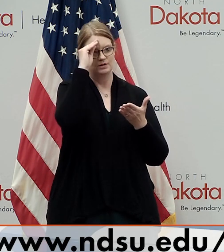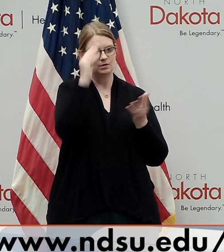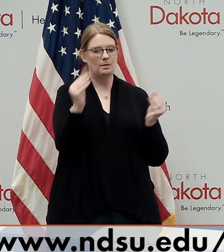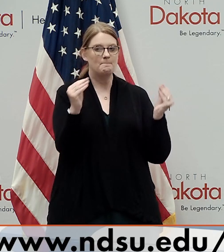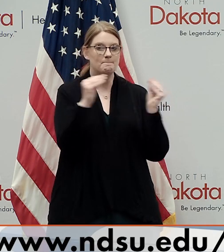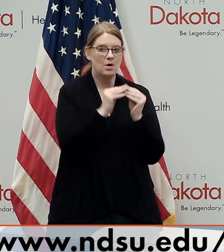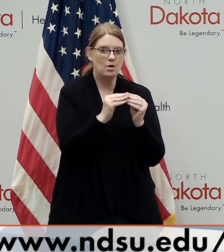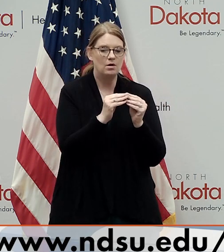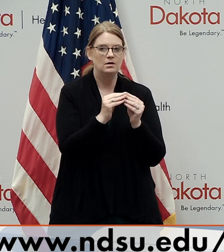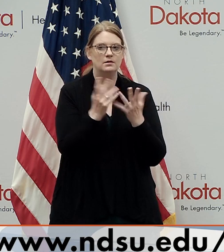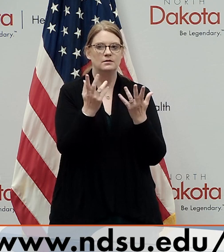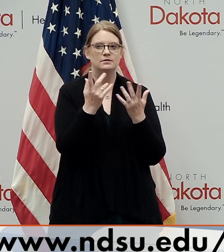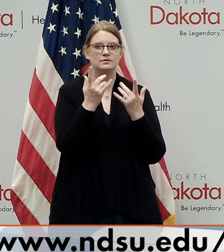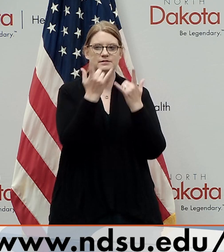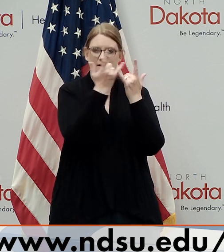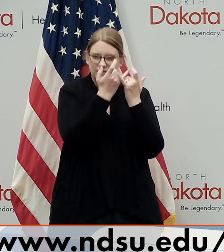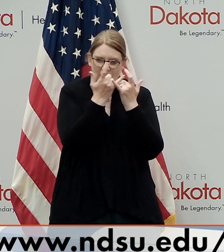include